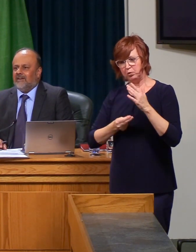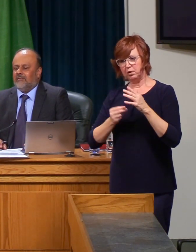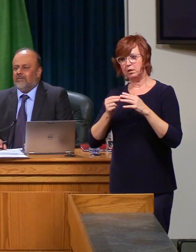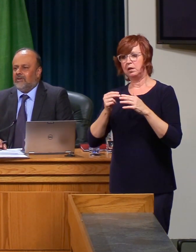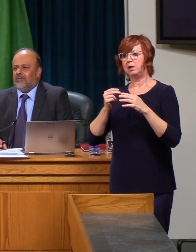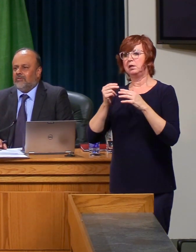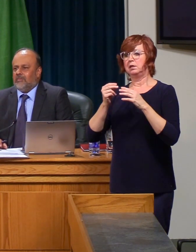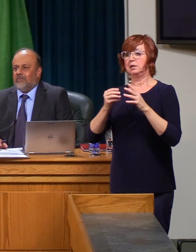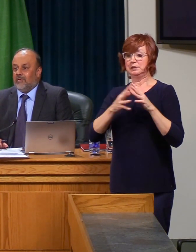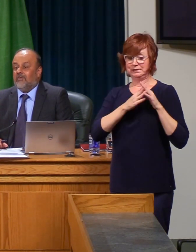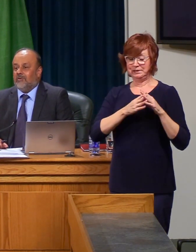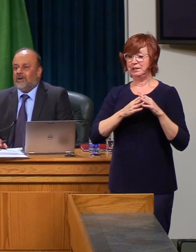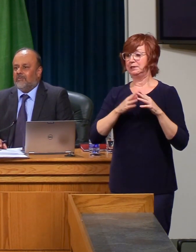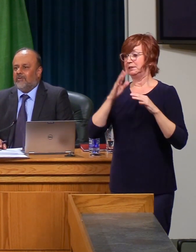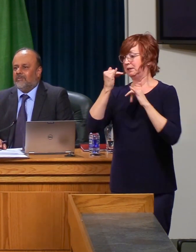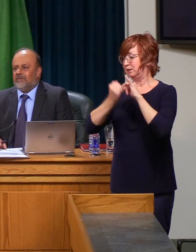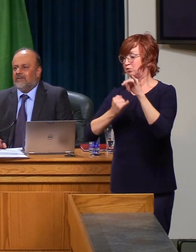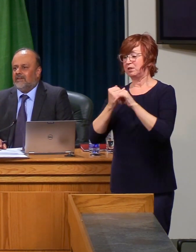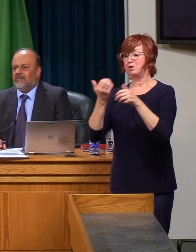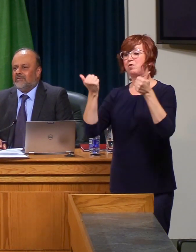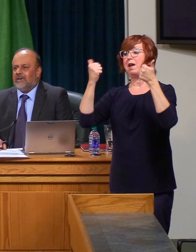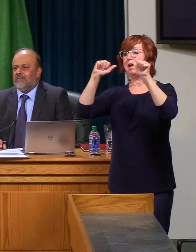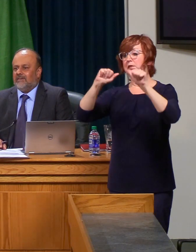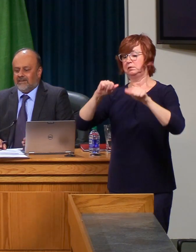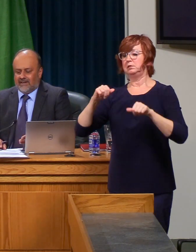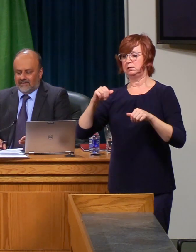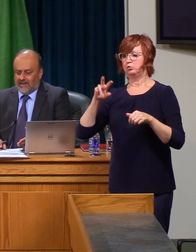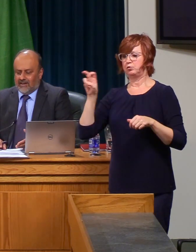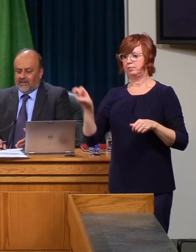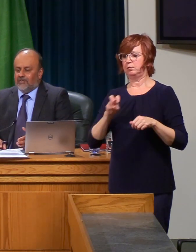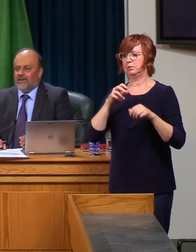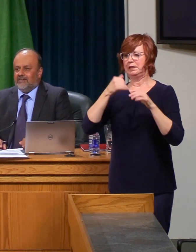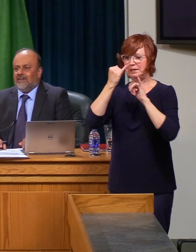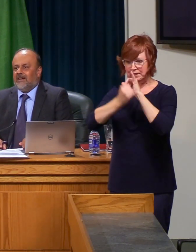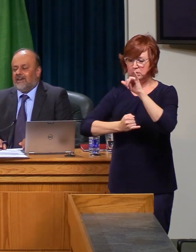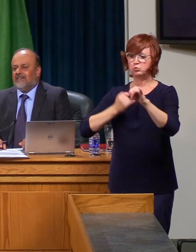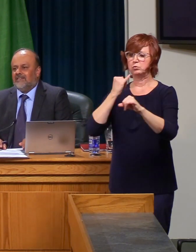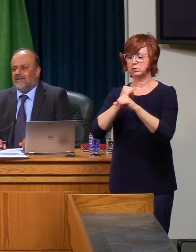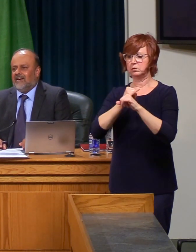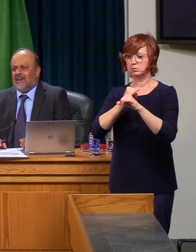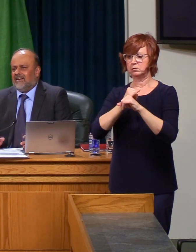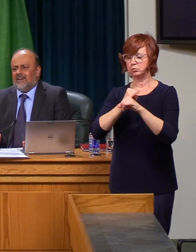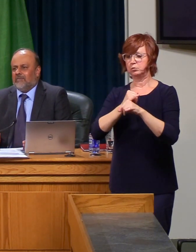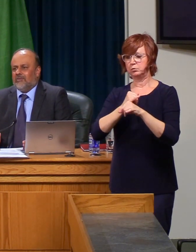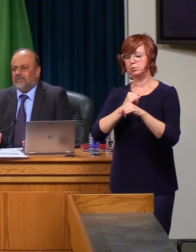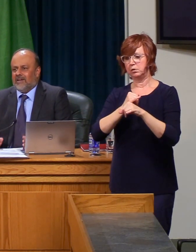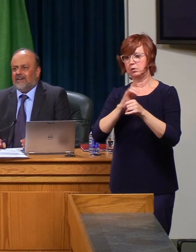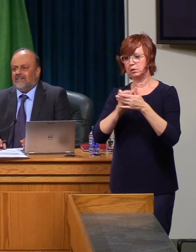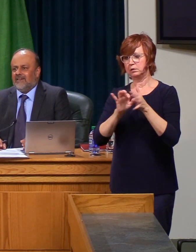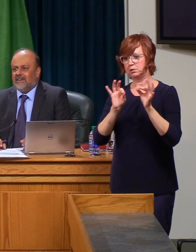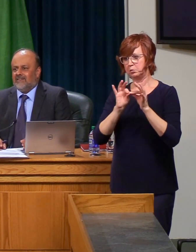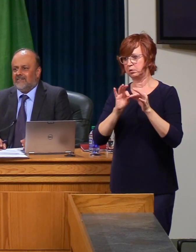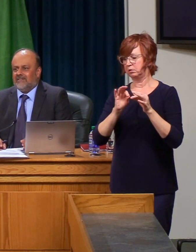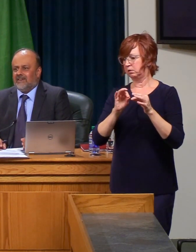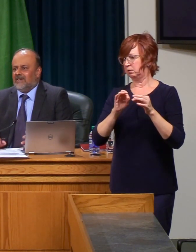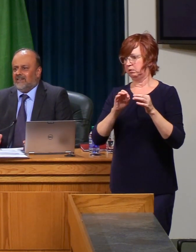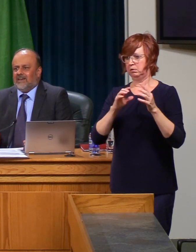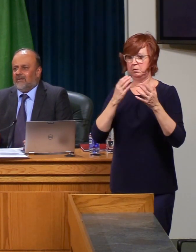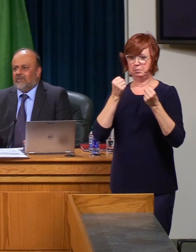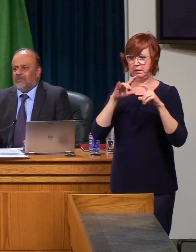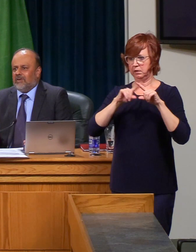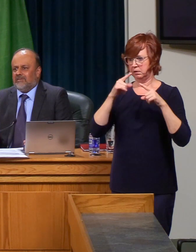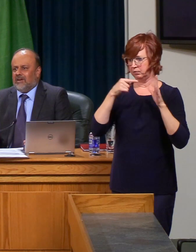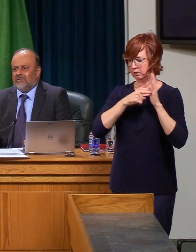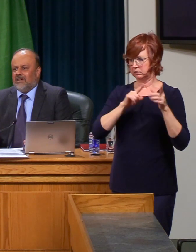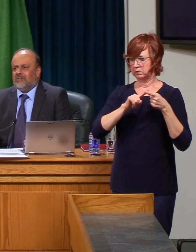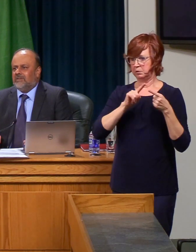matter wherever you come from. So that is the main message. As we see our cases, they are actually coming from sun destinations. They're